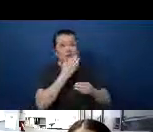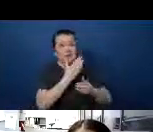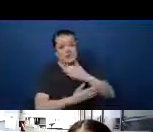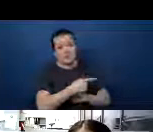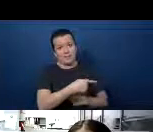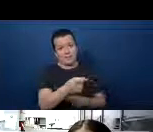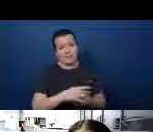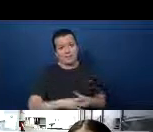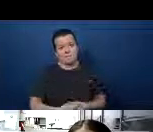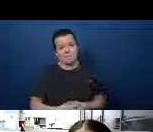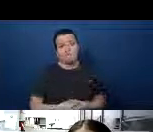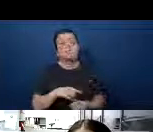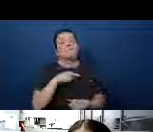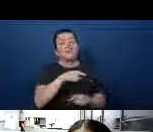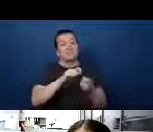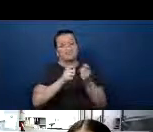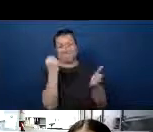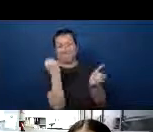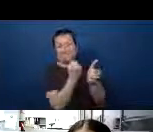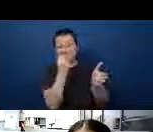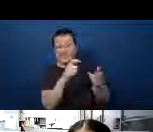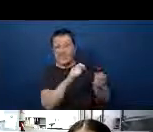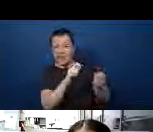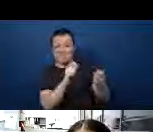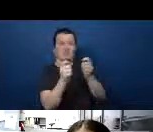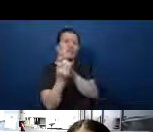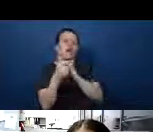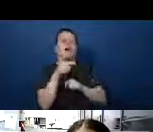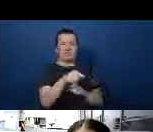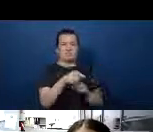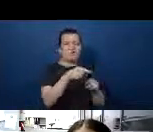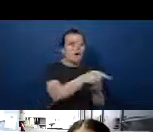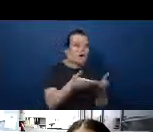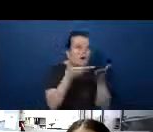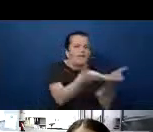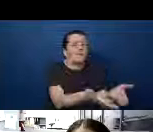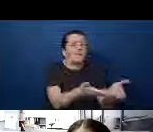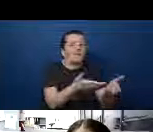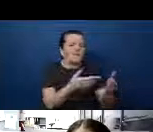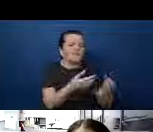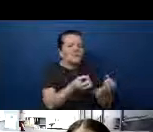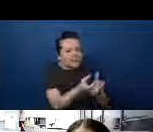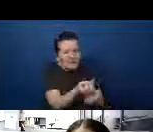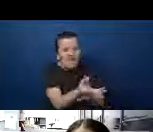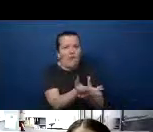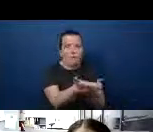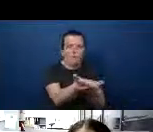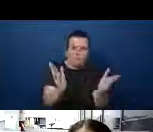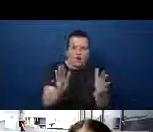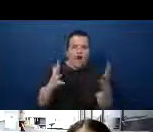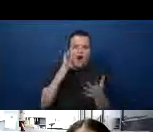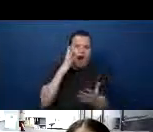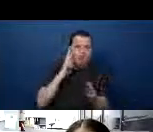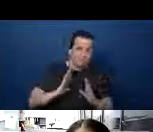of fundamental importance to listen to the voices and lived experience of young people themselves as sources of